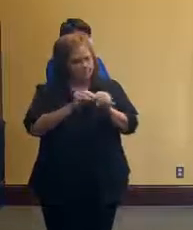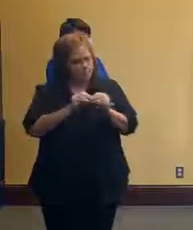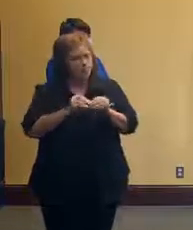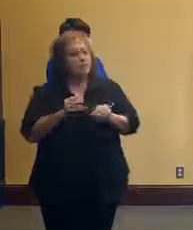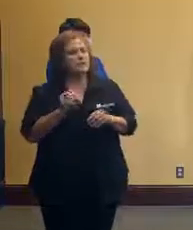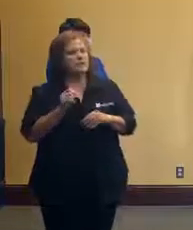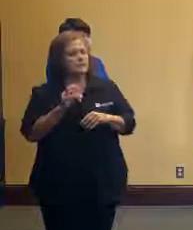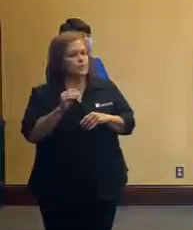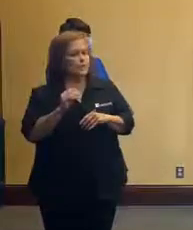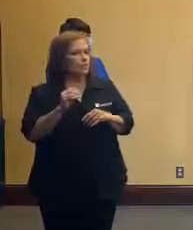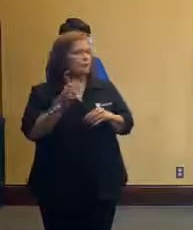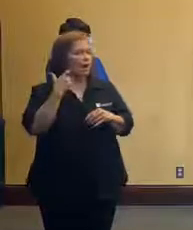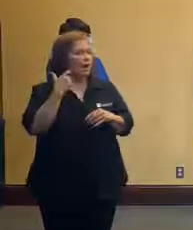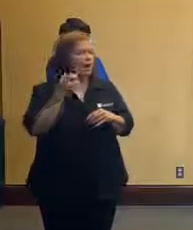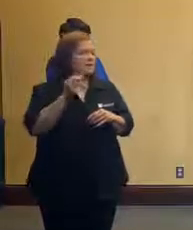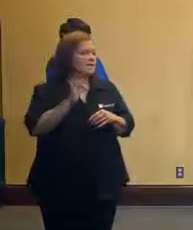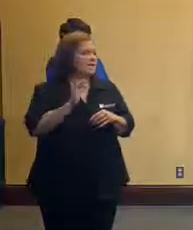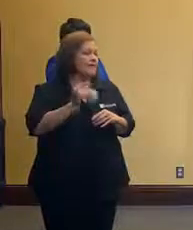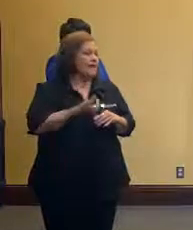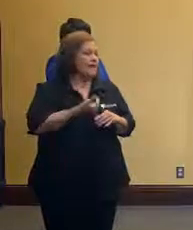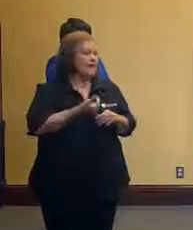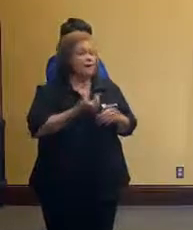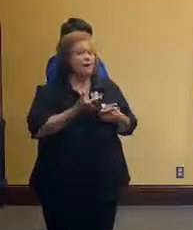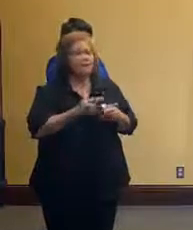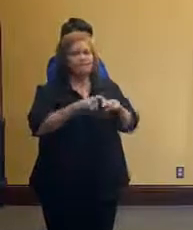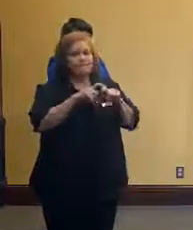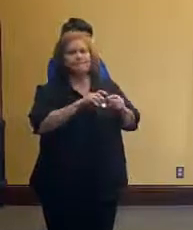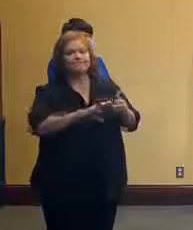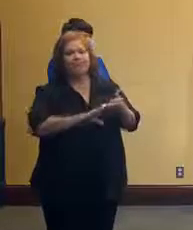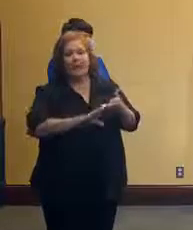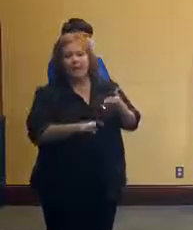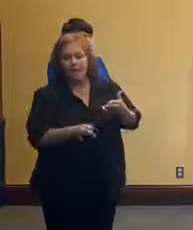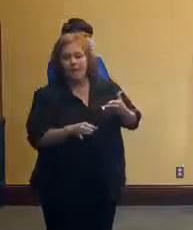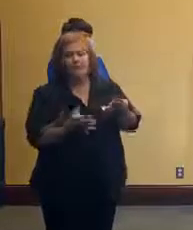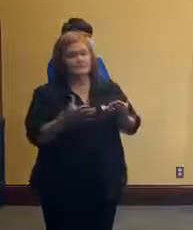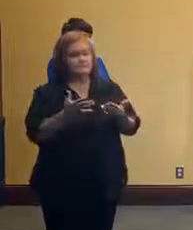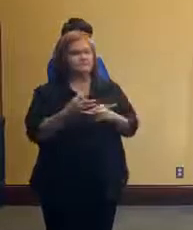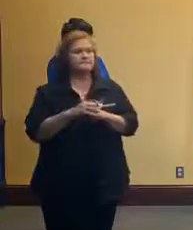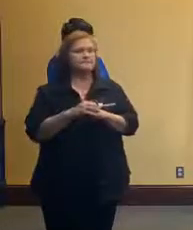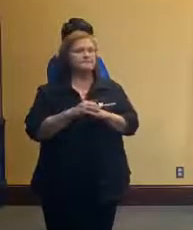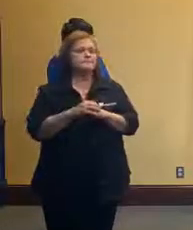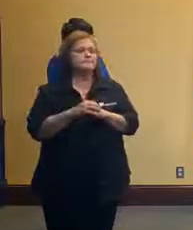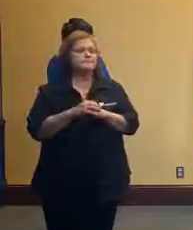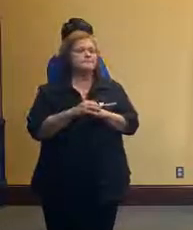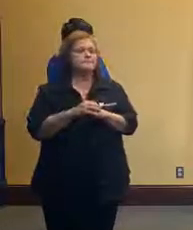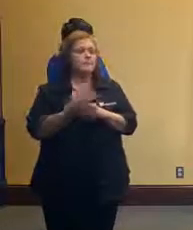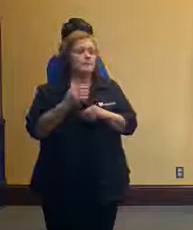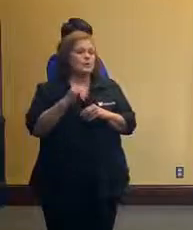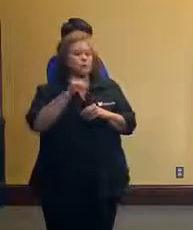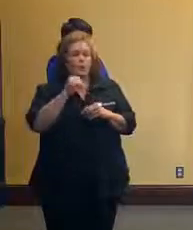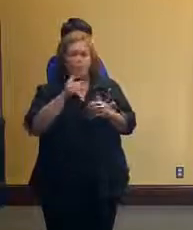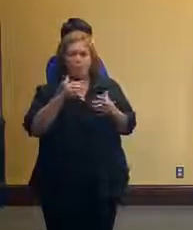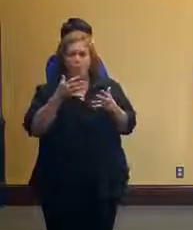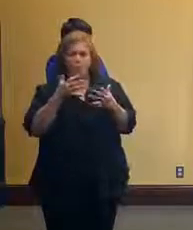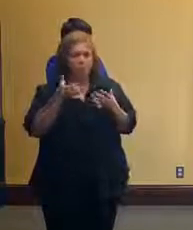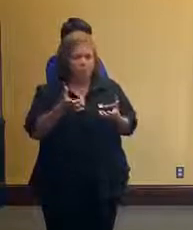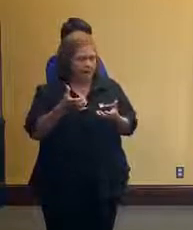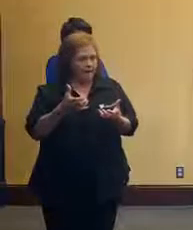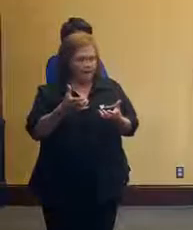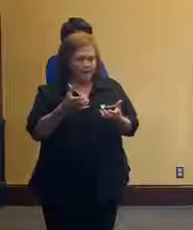analysis of furloughs and an analysis of layoffs. But once again, we don't want to not say